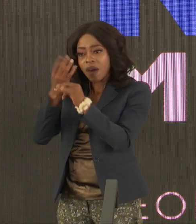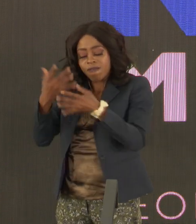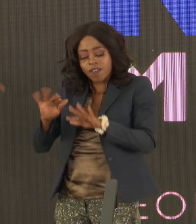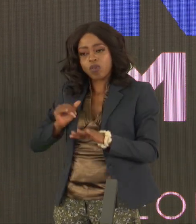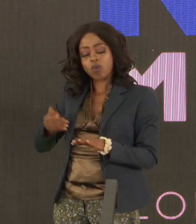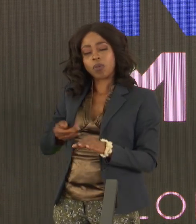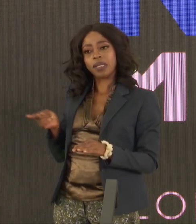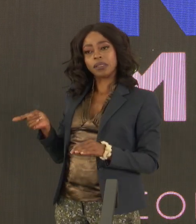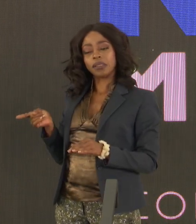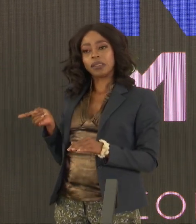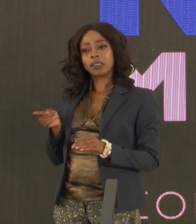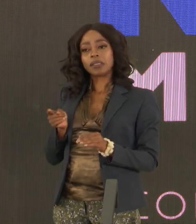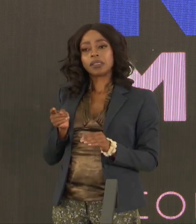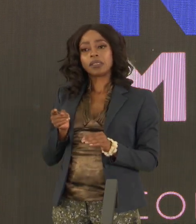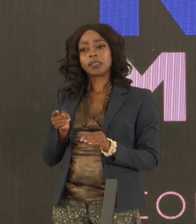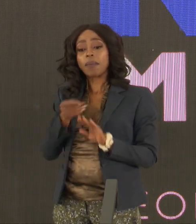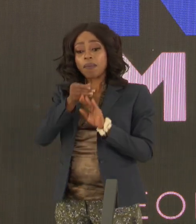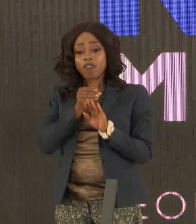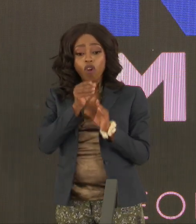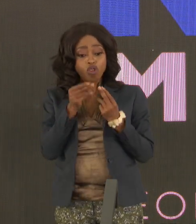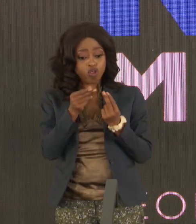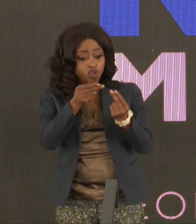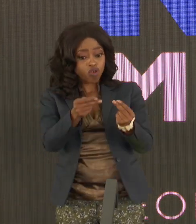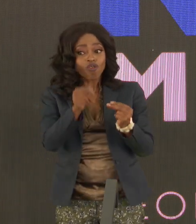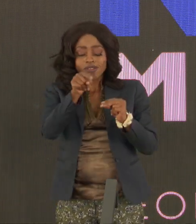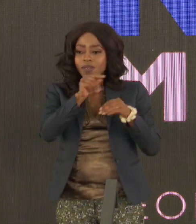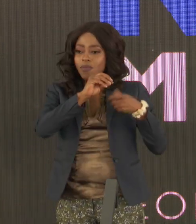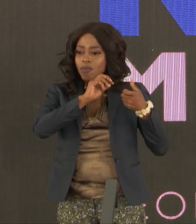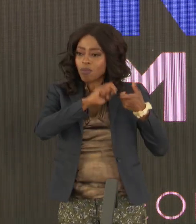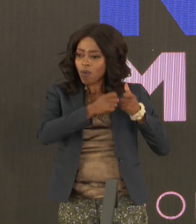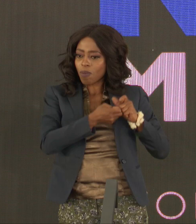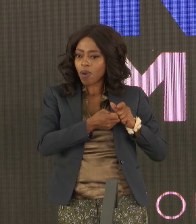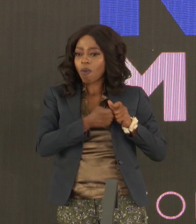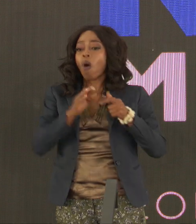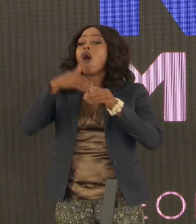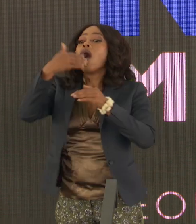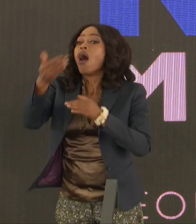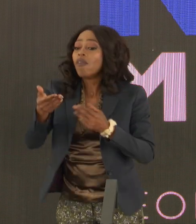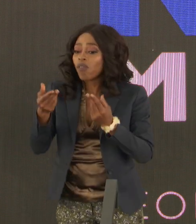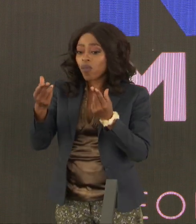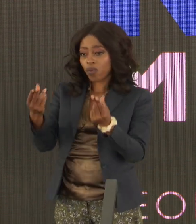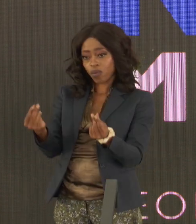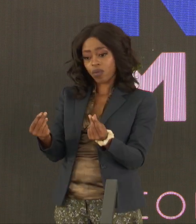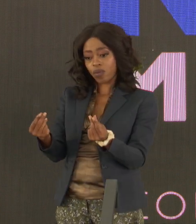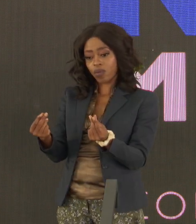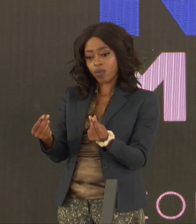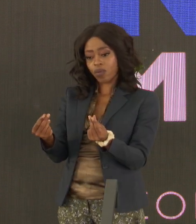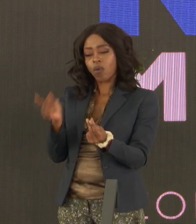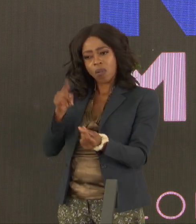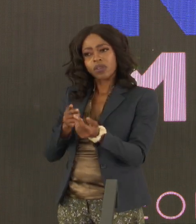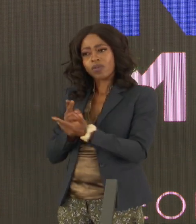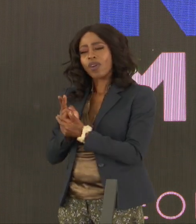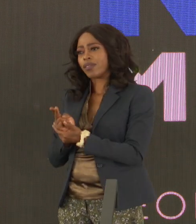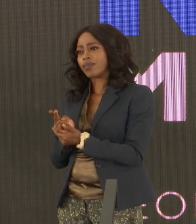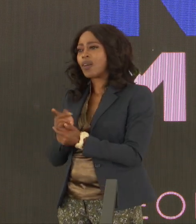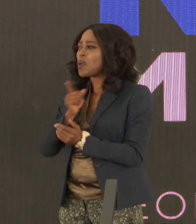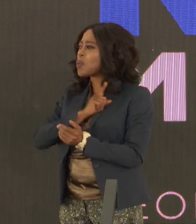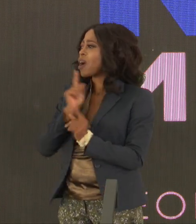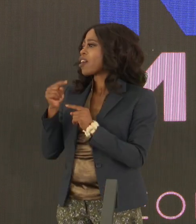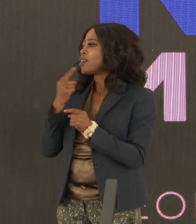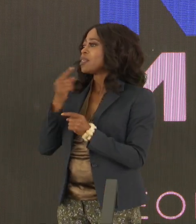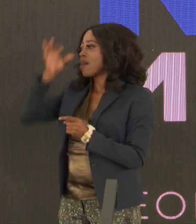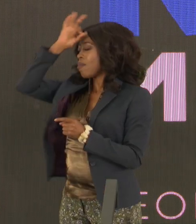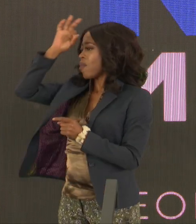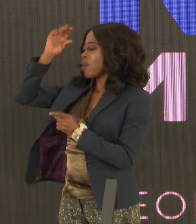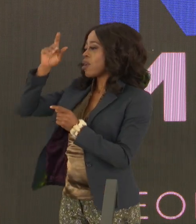The fundamental problem happens before you do it, or at the point where you do it. We must speak honestly, because you can't put a